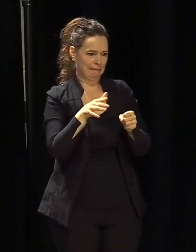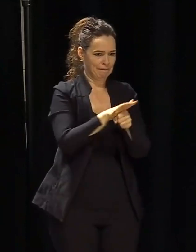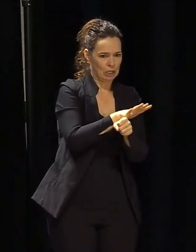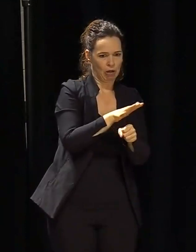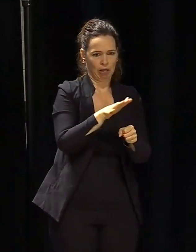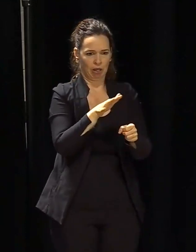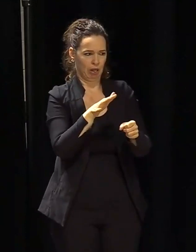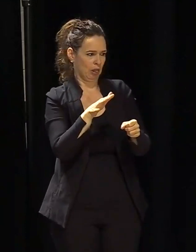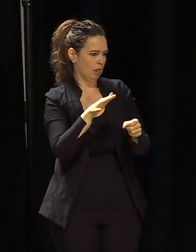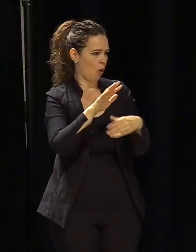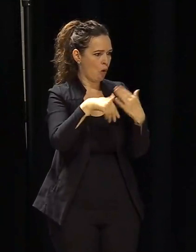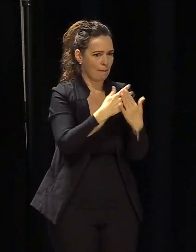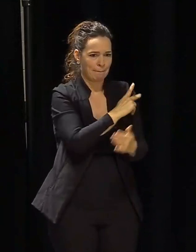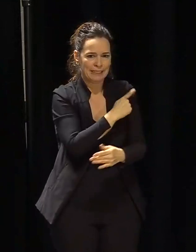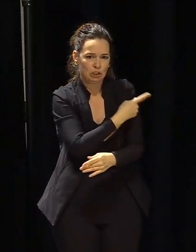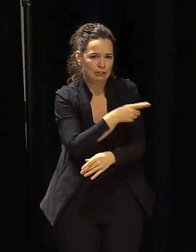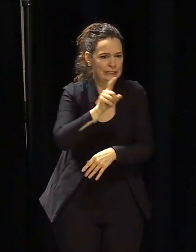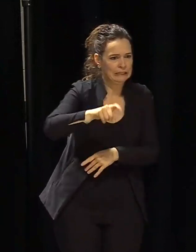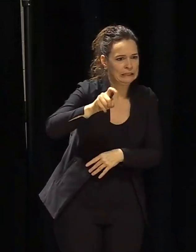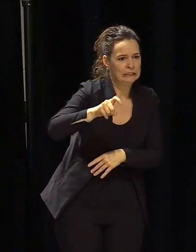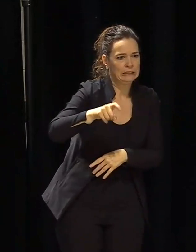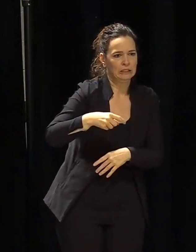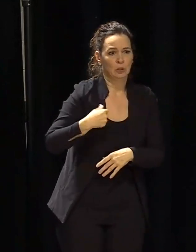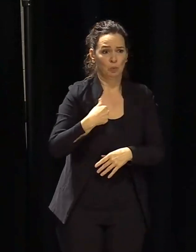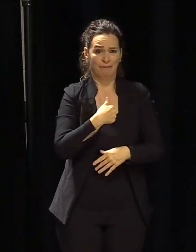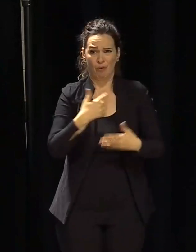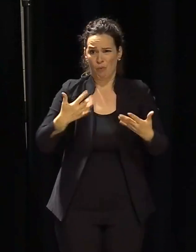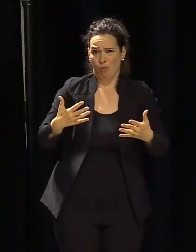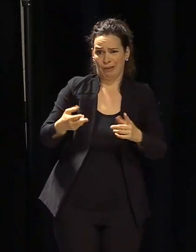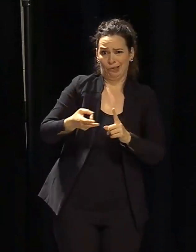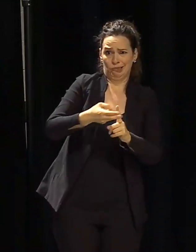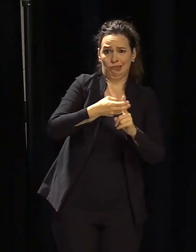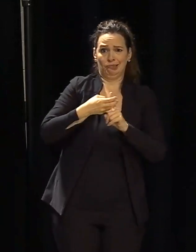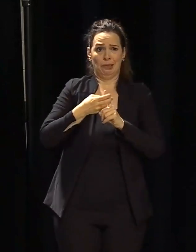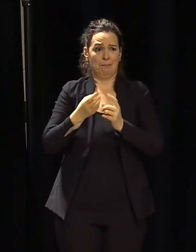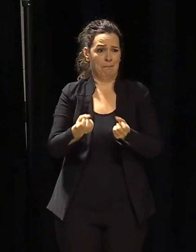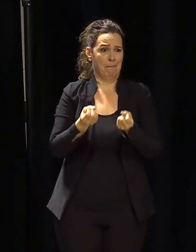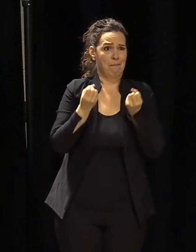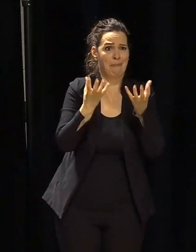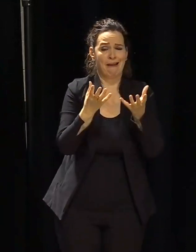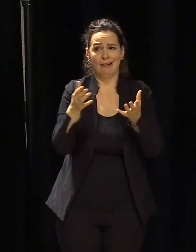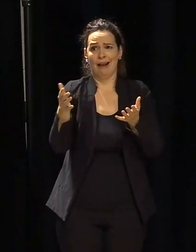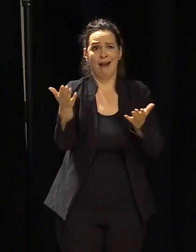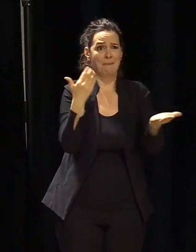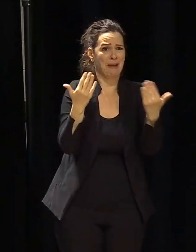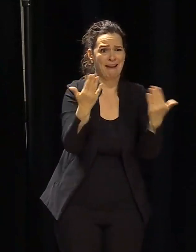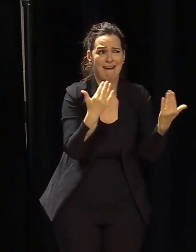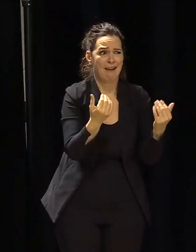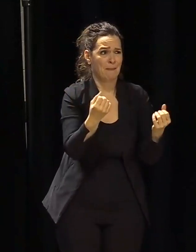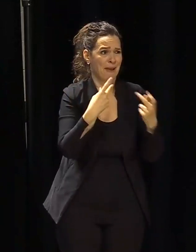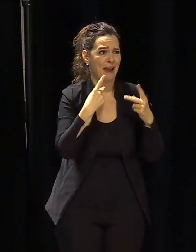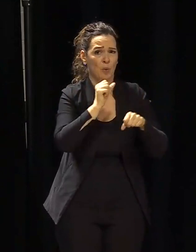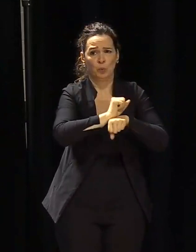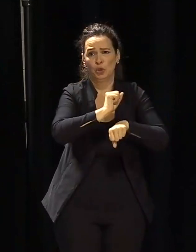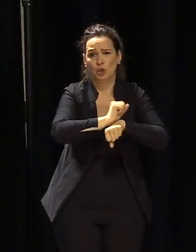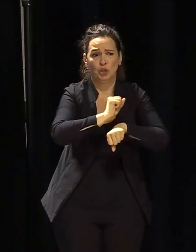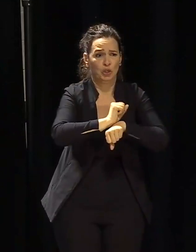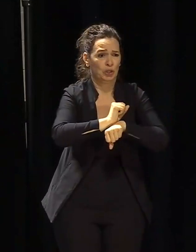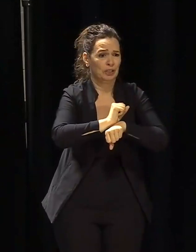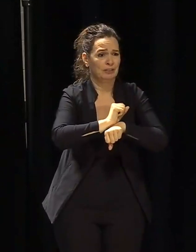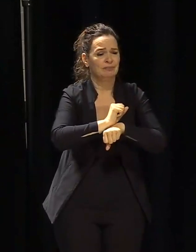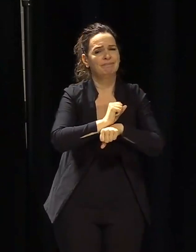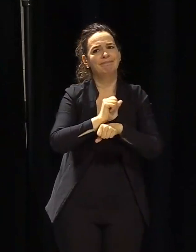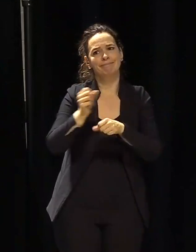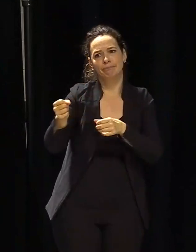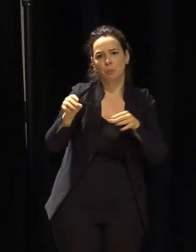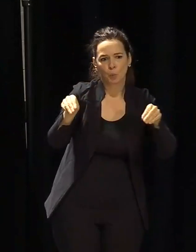already recruiting retirees or that kind of thing? Yeah, and there's communication about the retiree piece is